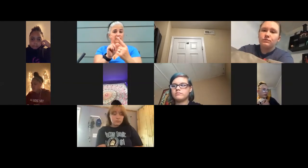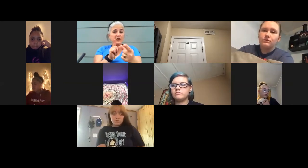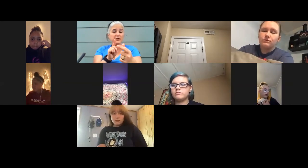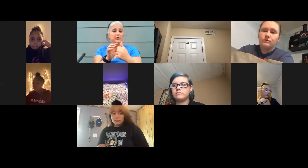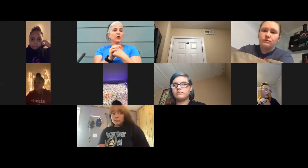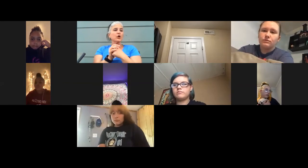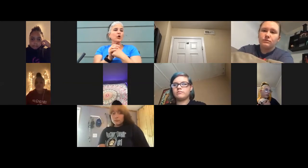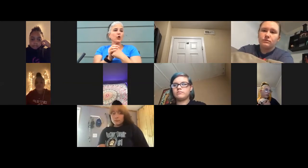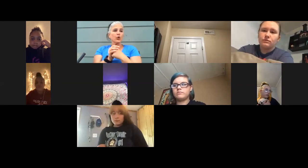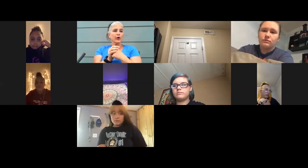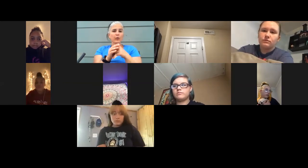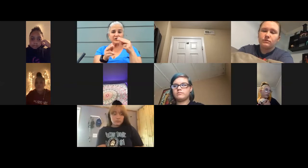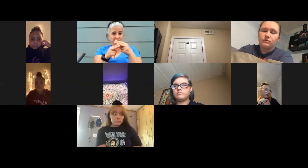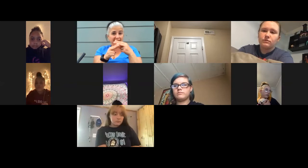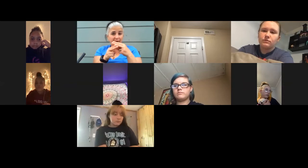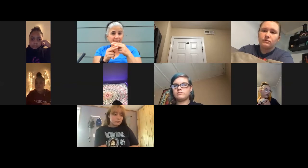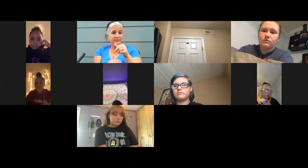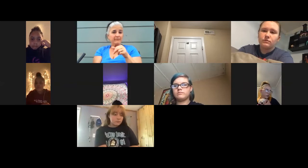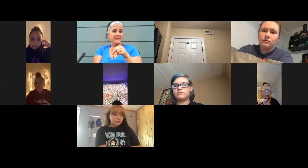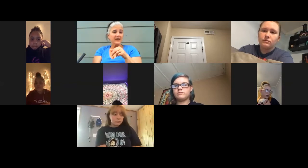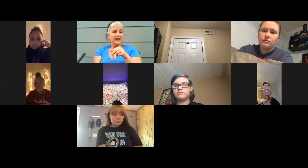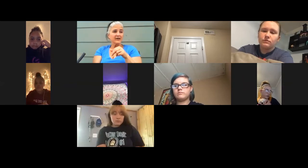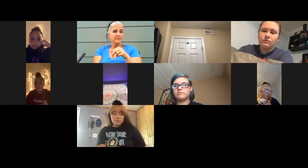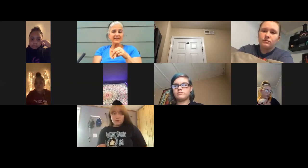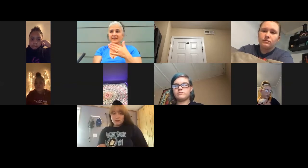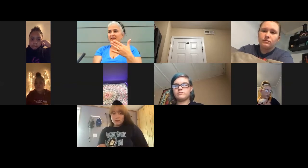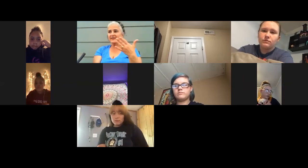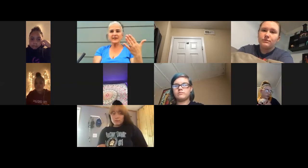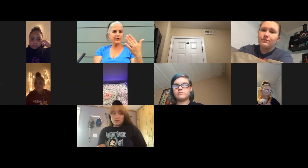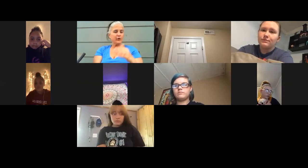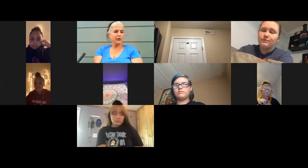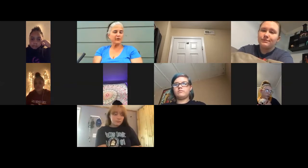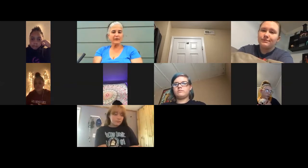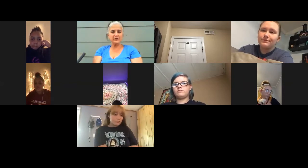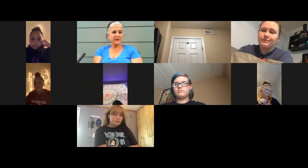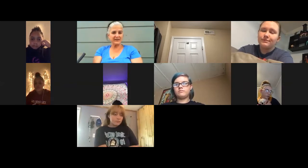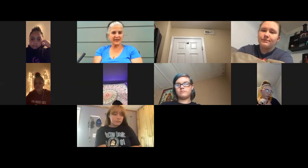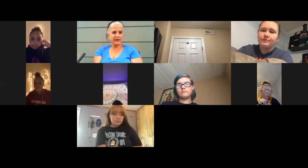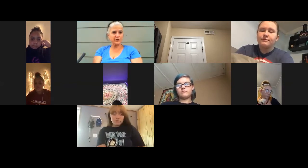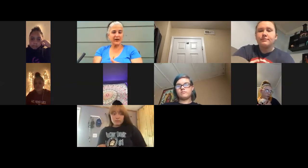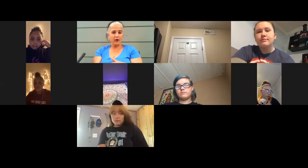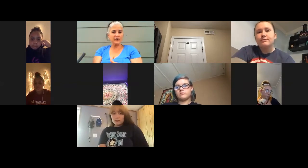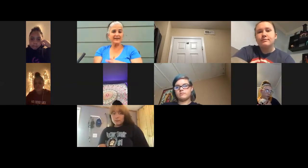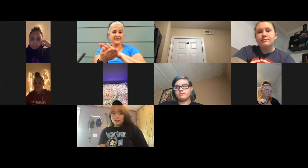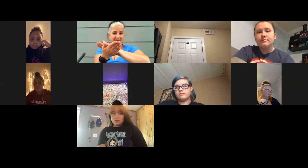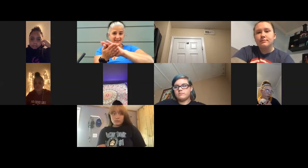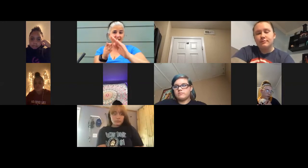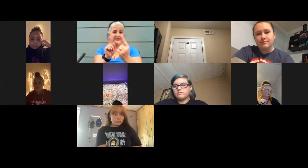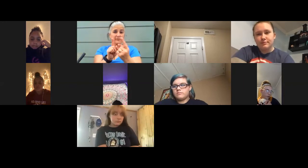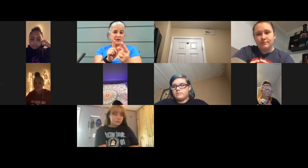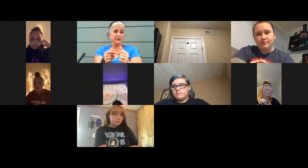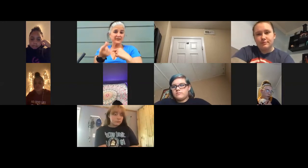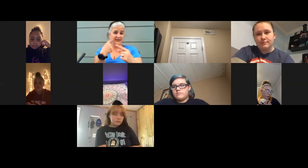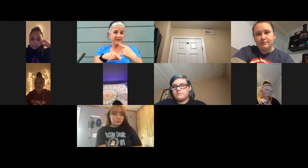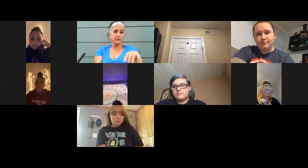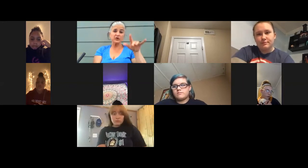it's nice to meet you, or what's your name? Like even like Tigger or a regular face character, they all know how to say